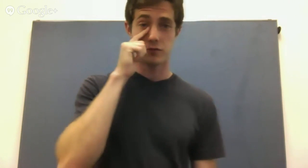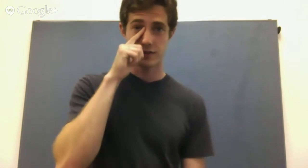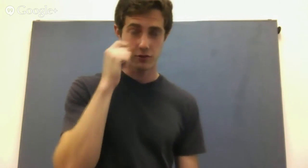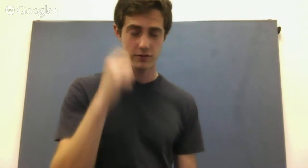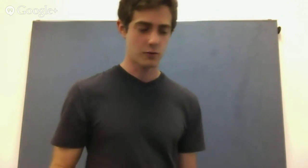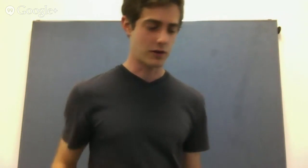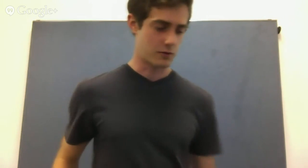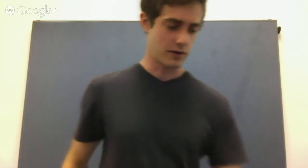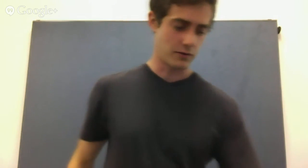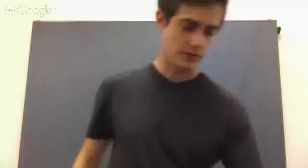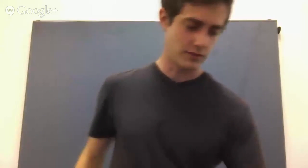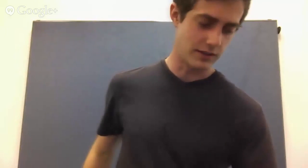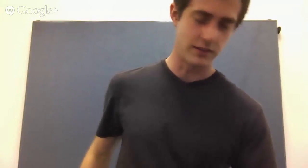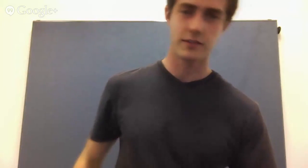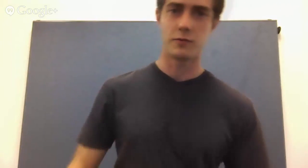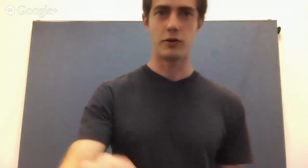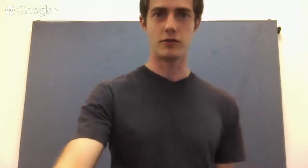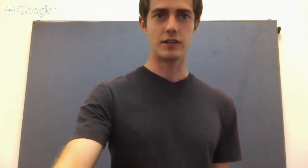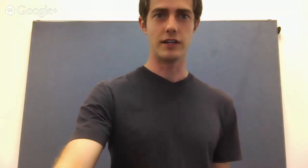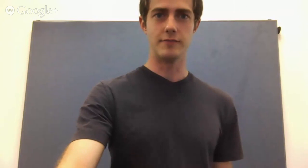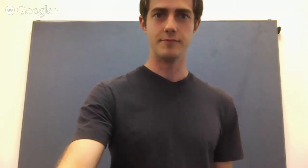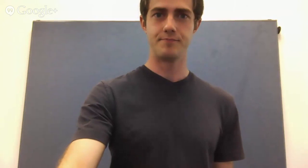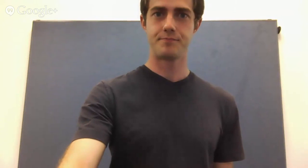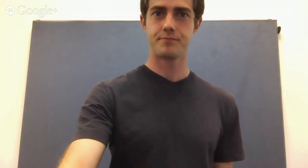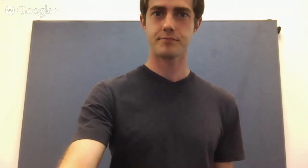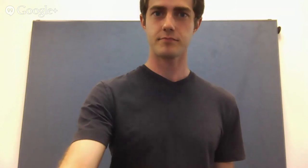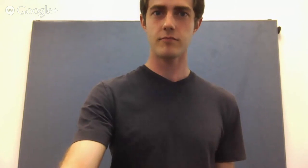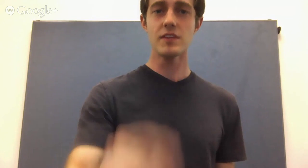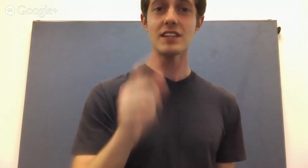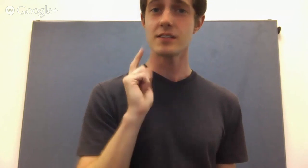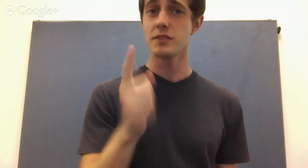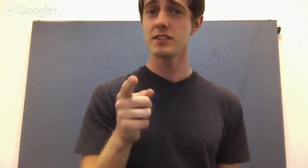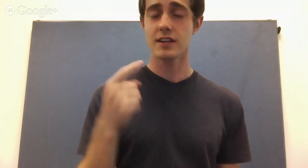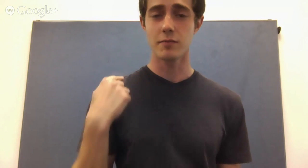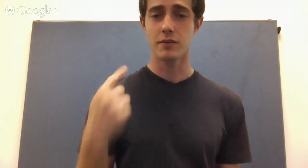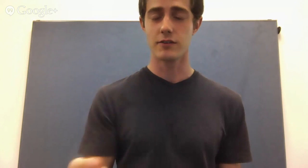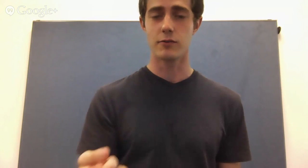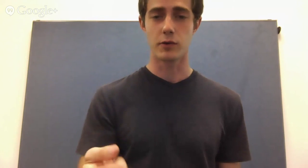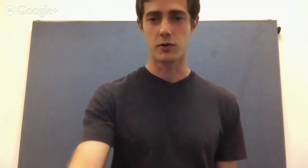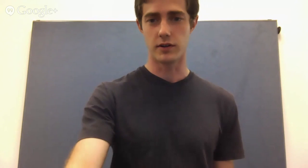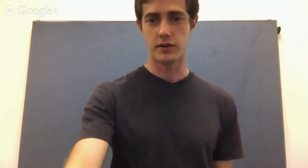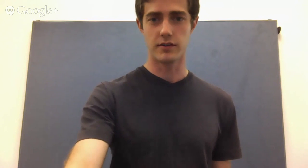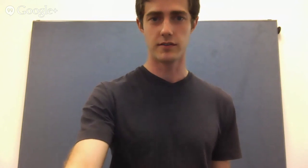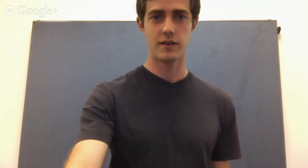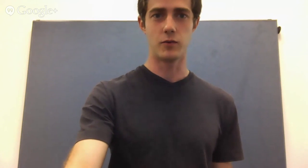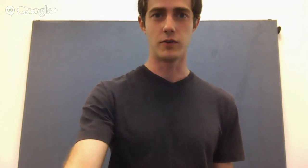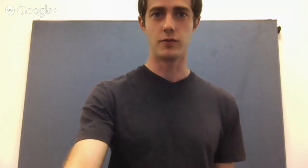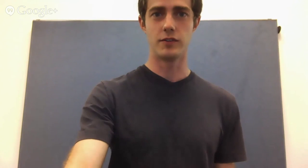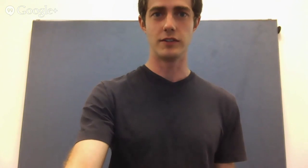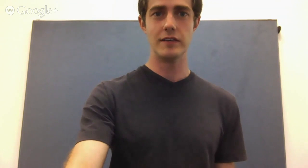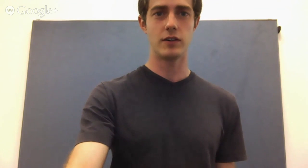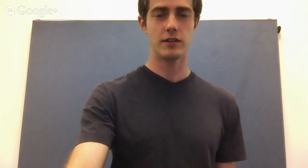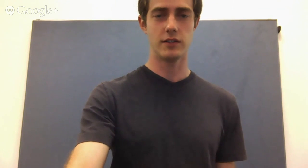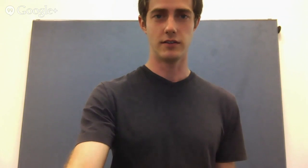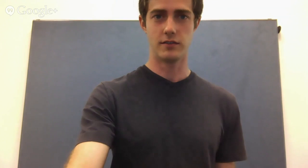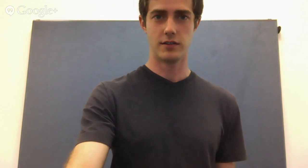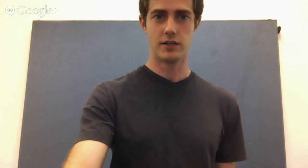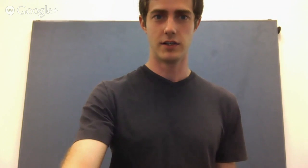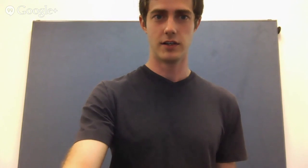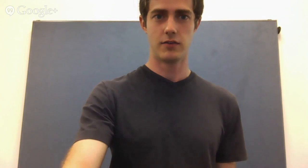December Song Week when I was composing a lot. Except this time, these are recorded and will live on throughout the